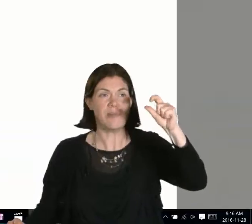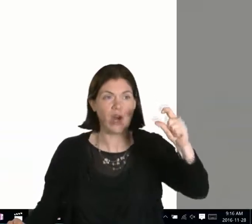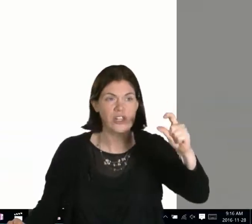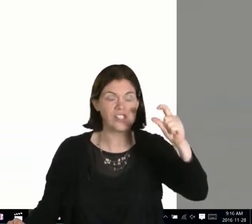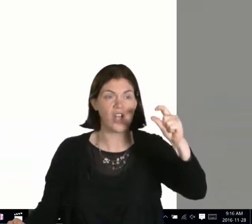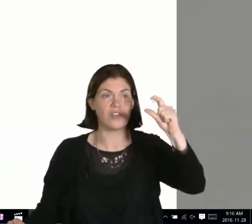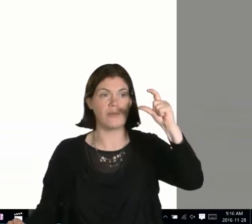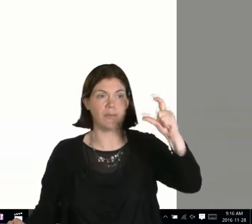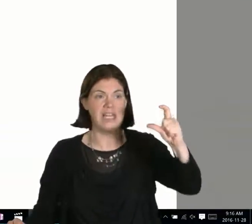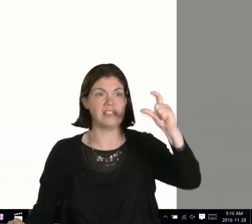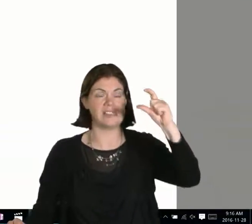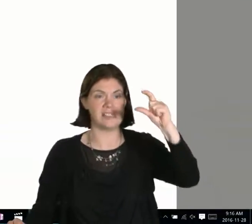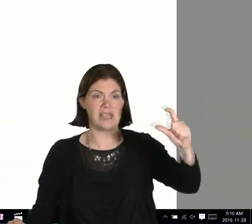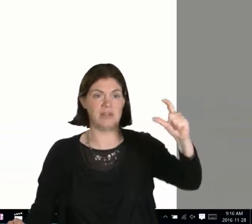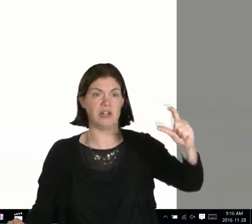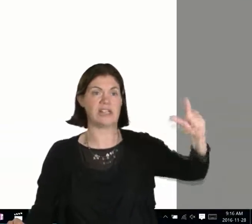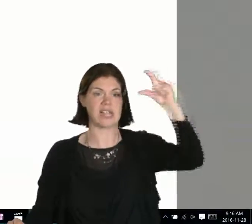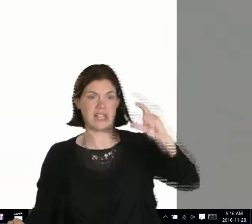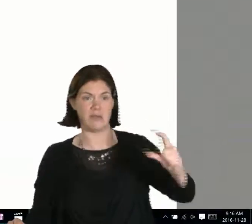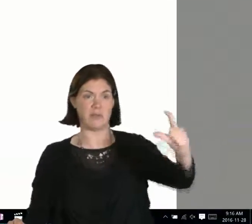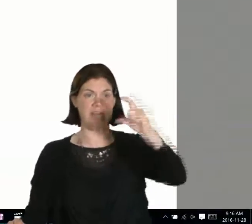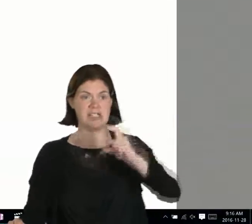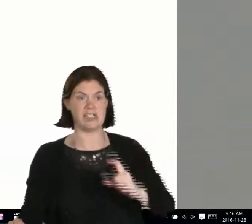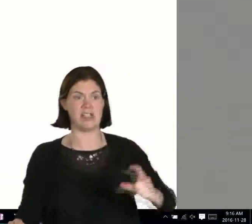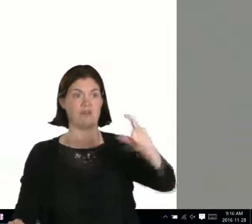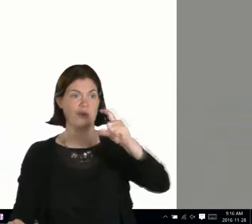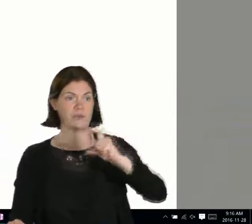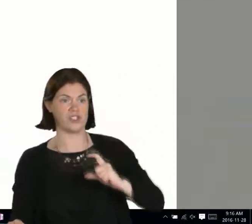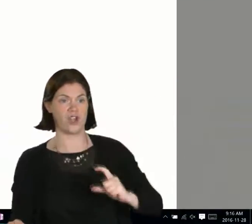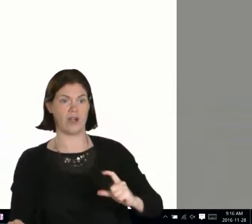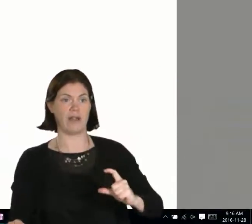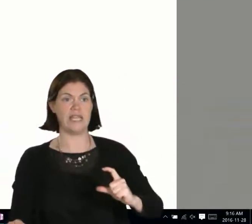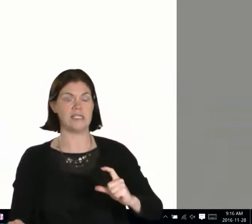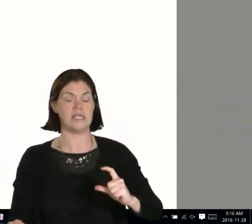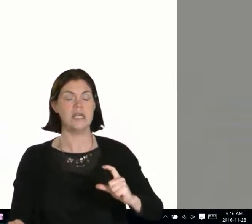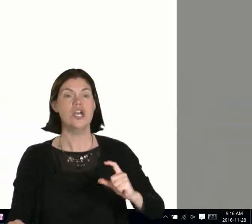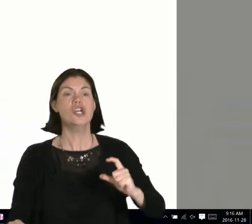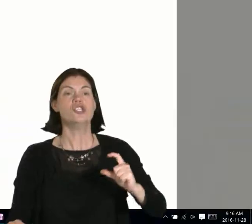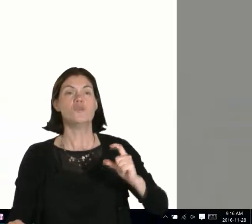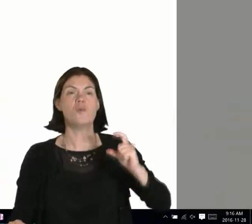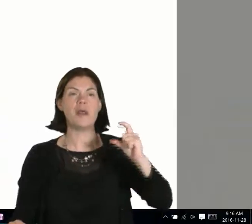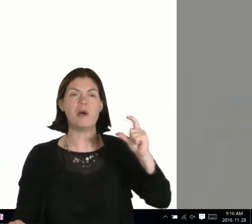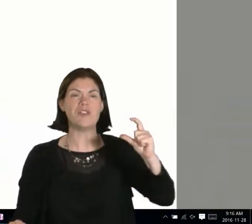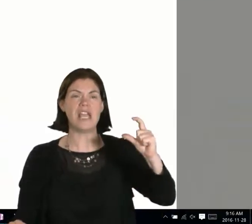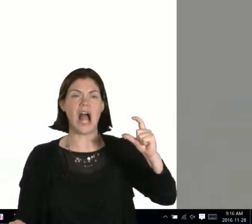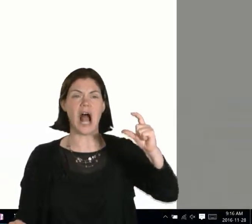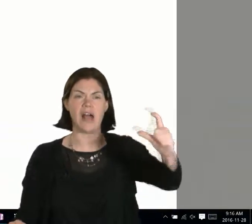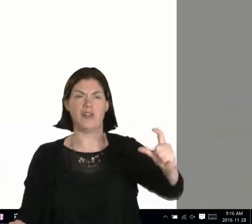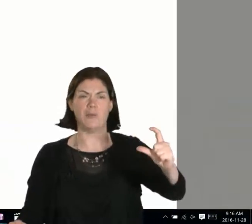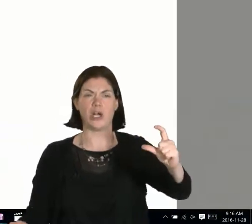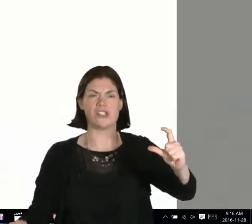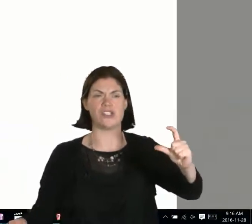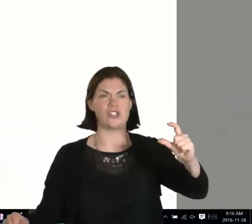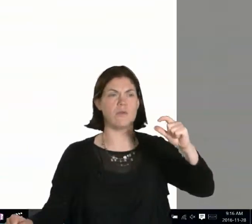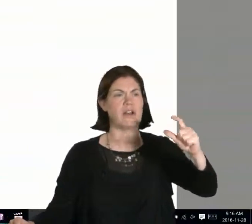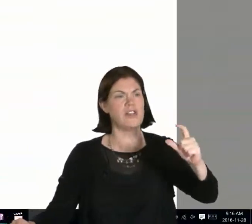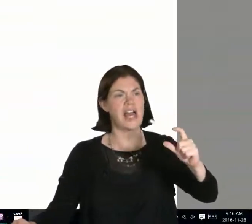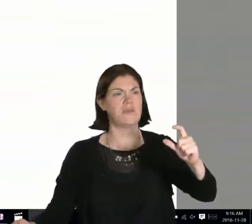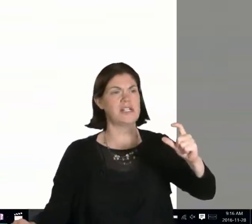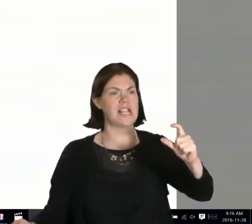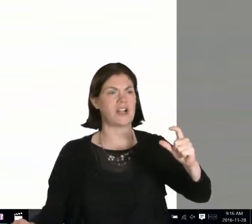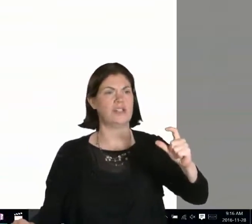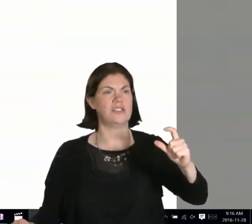It's the part of the song that repeats the same lyrics, like it repeats itself throughout the song, right? So what about the other parts of the song?